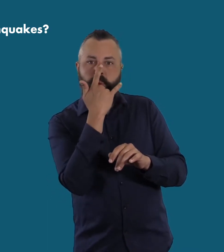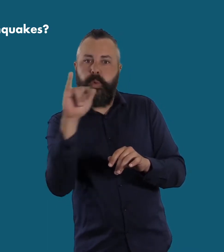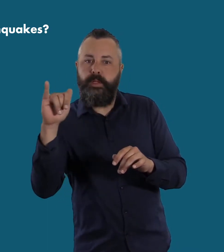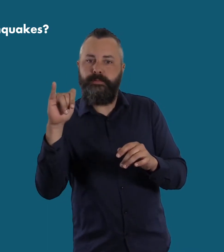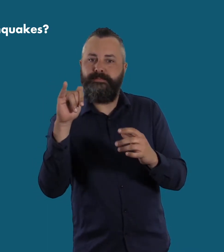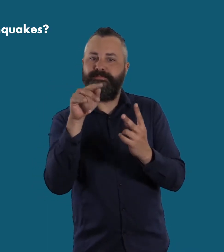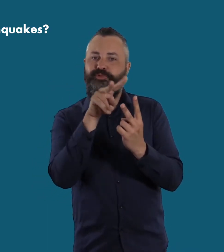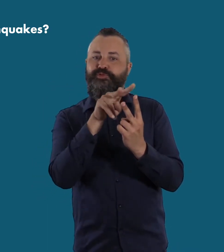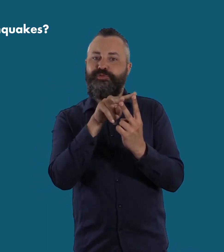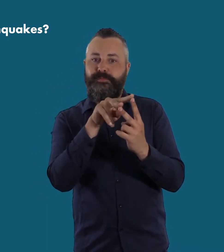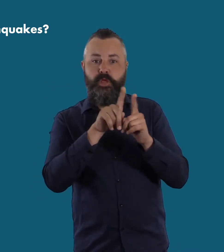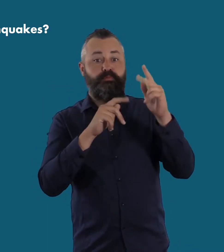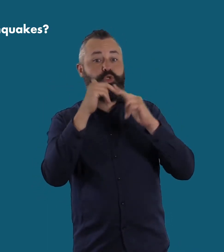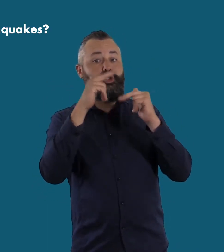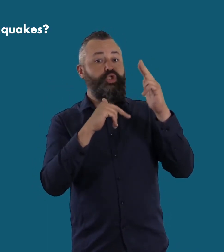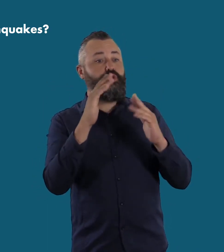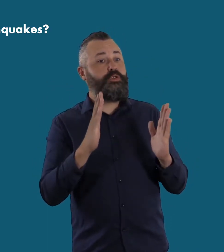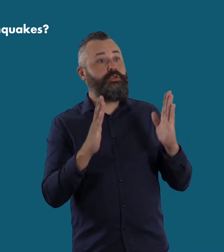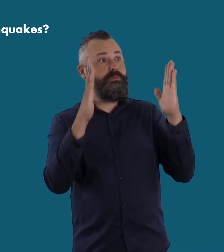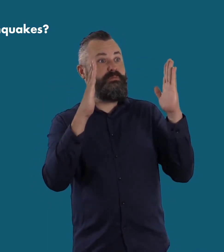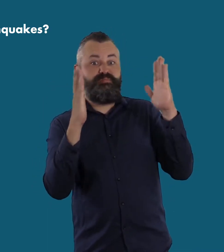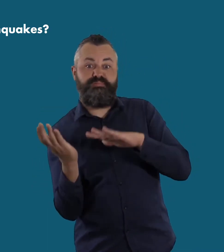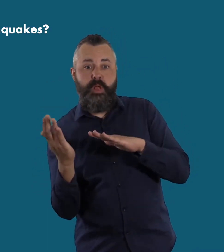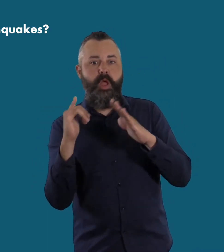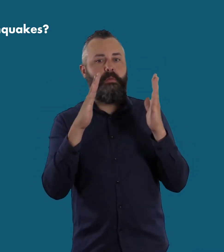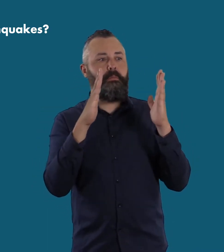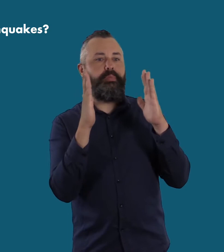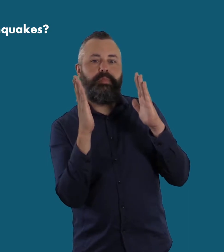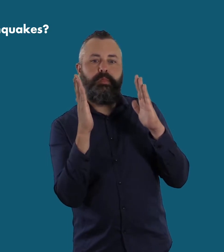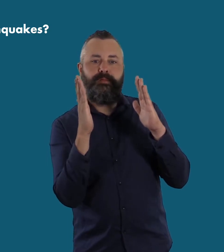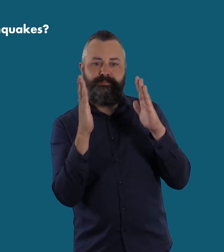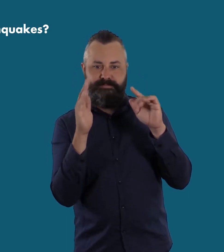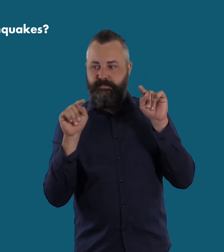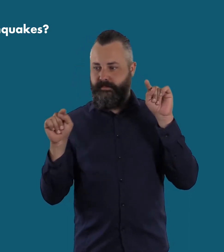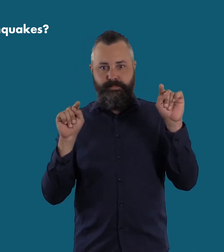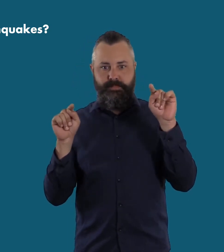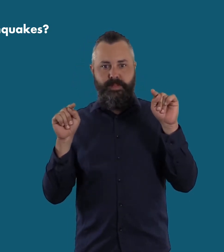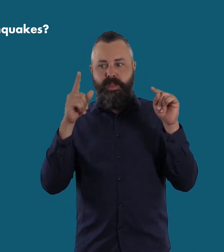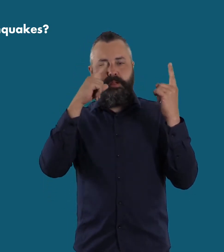Using observations made by people who have experienced the earthquake or observed structural damage to buildings.